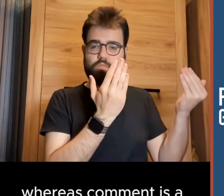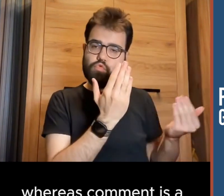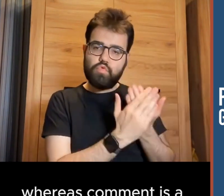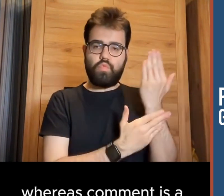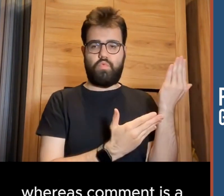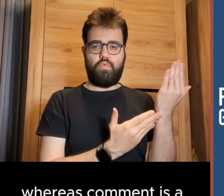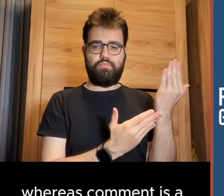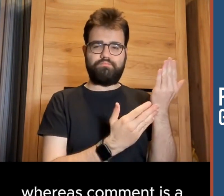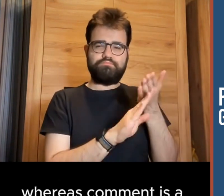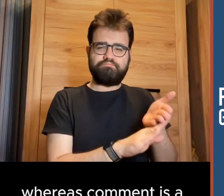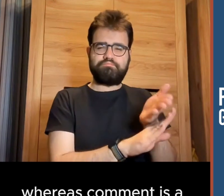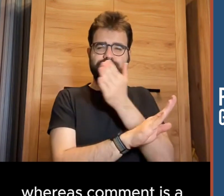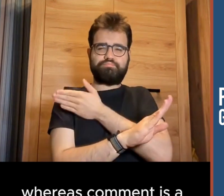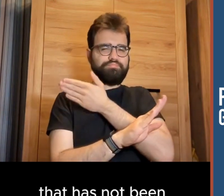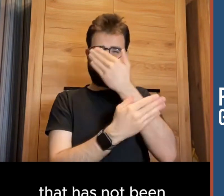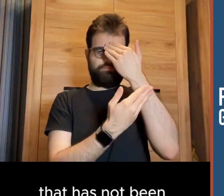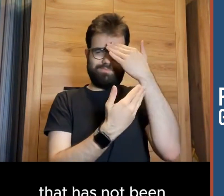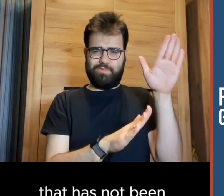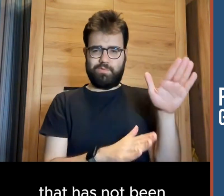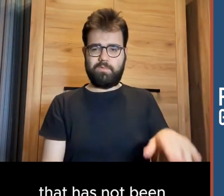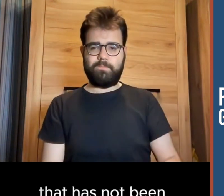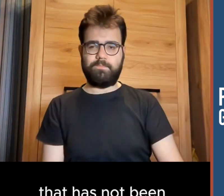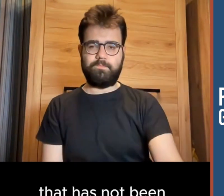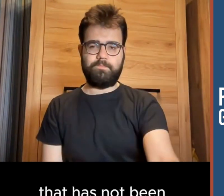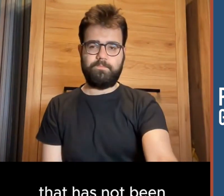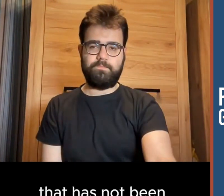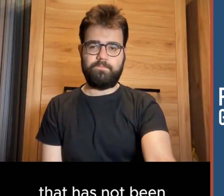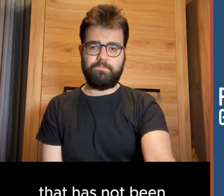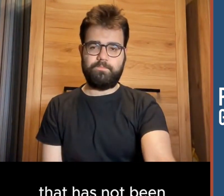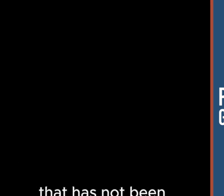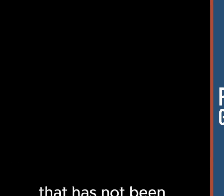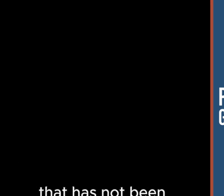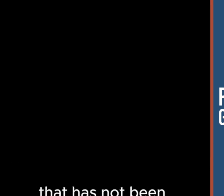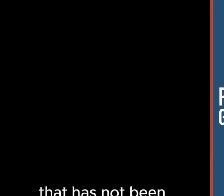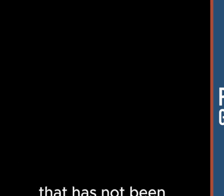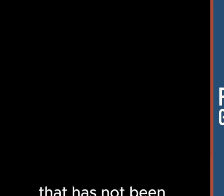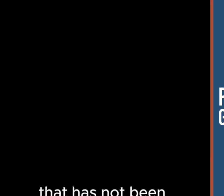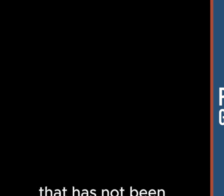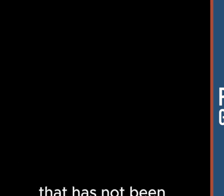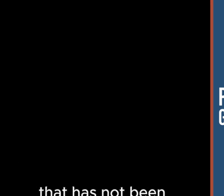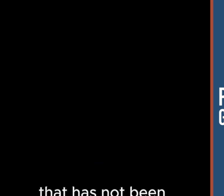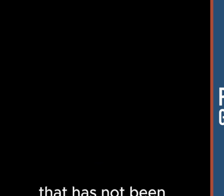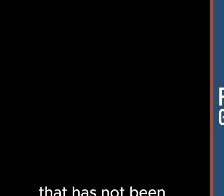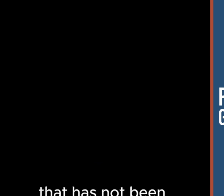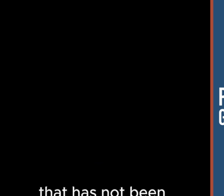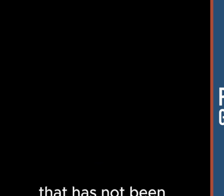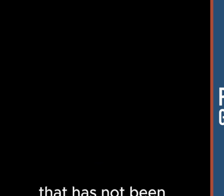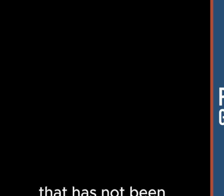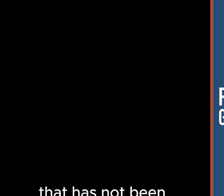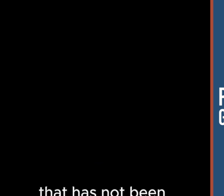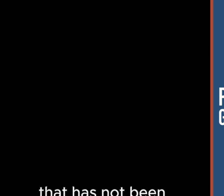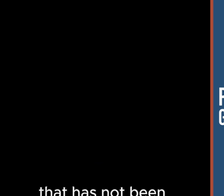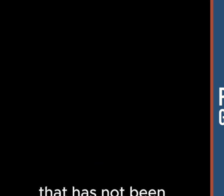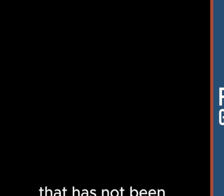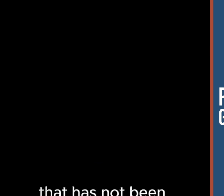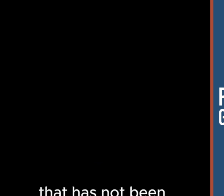structure, topic, comment. So topic is a piece of information that we already know, and comment is a